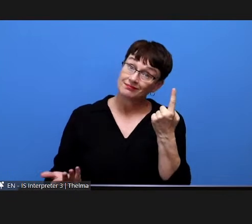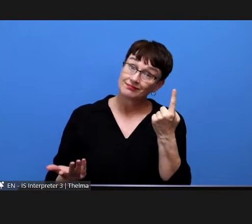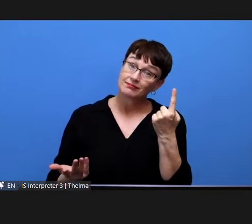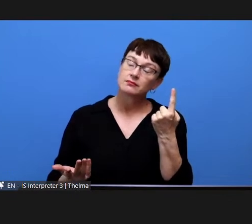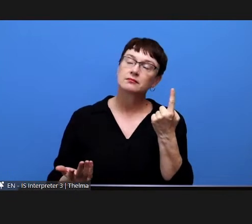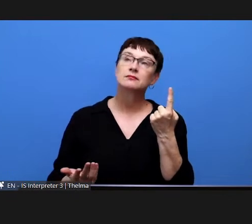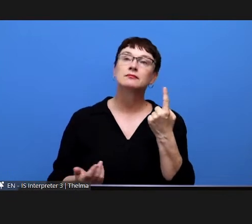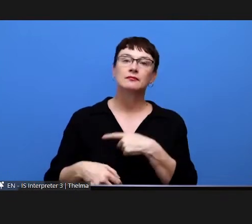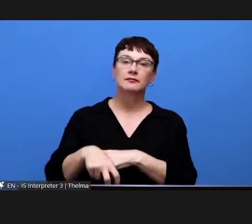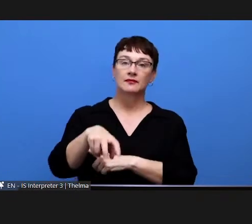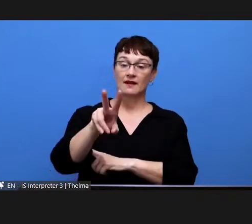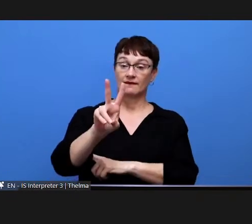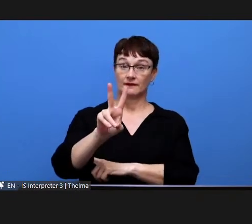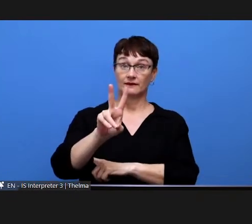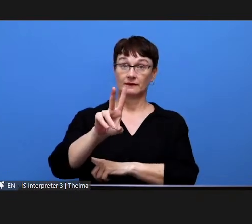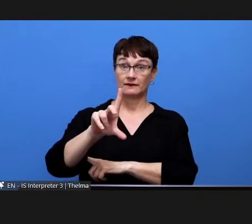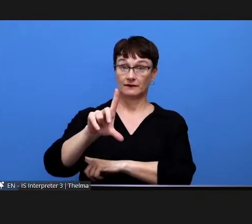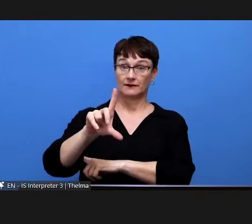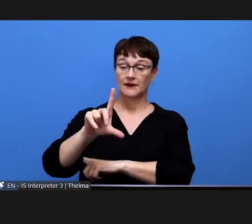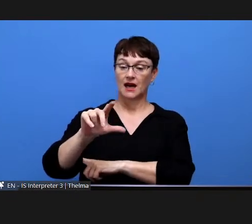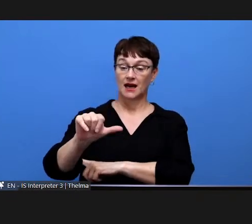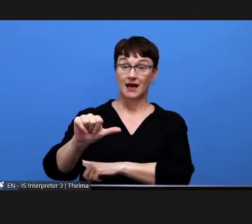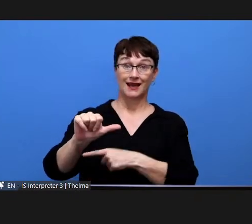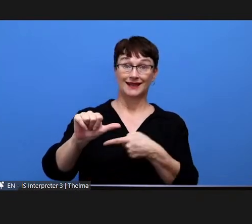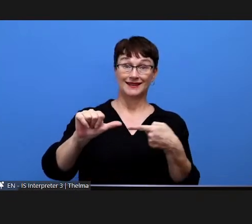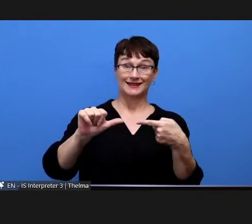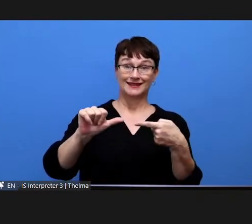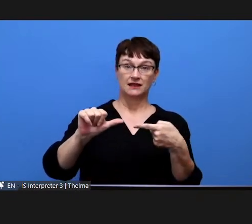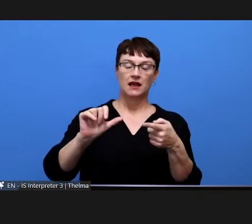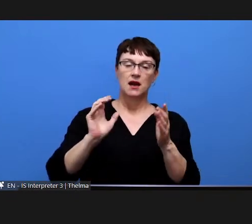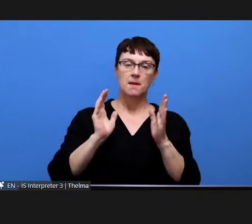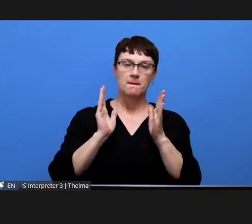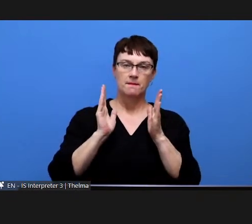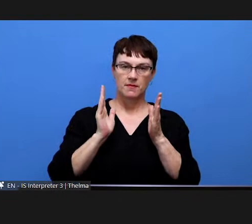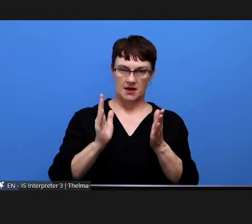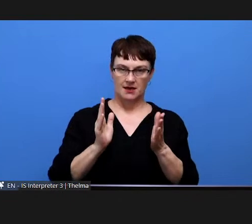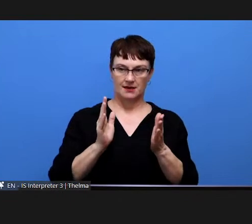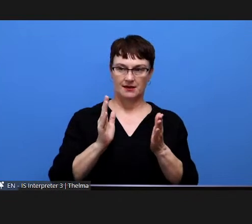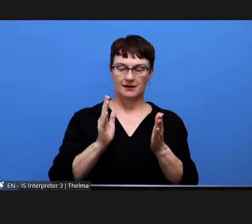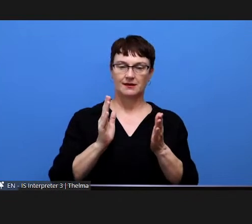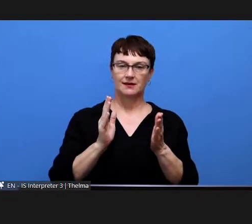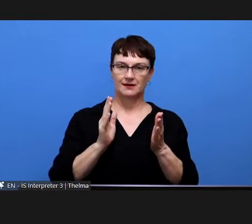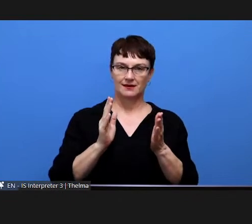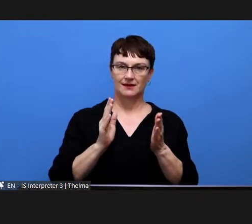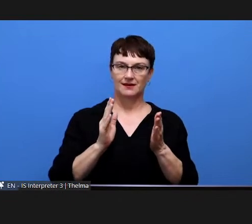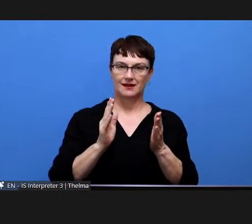a projection of local authority to support